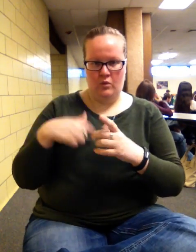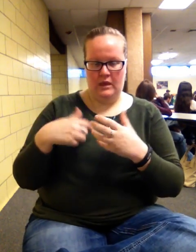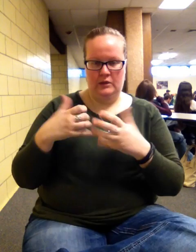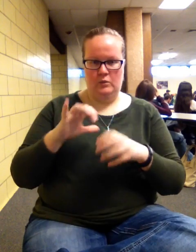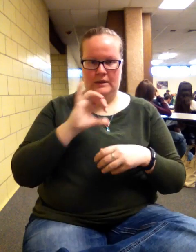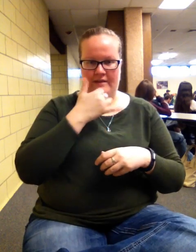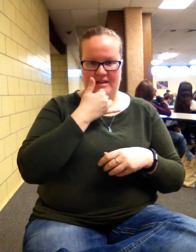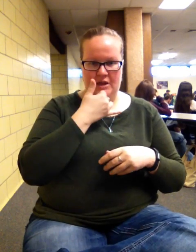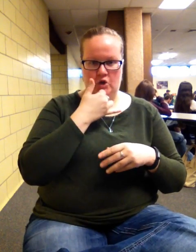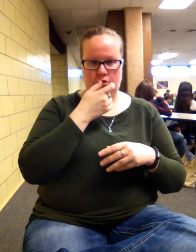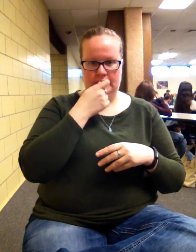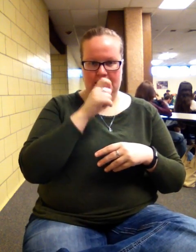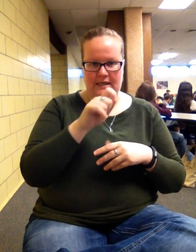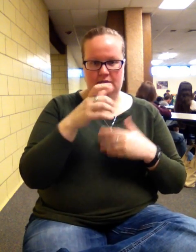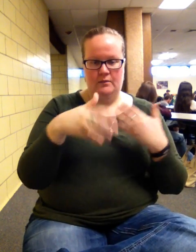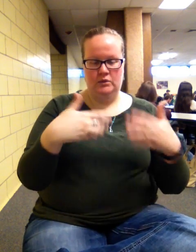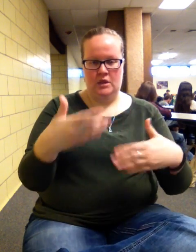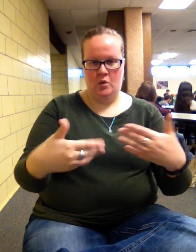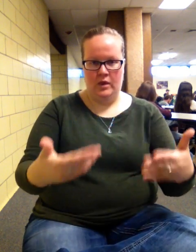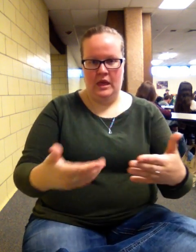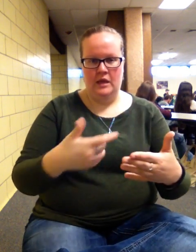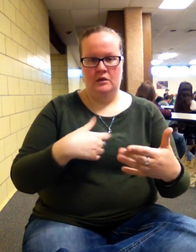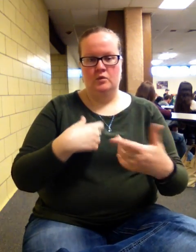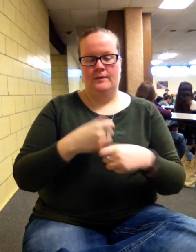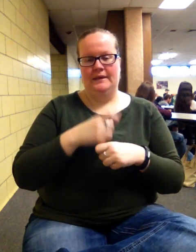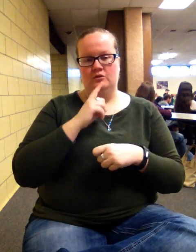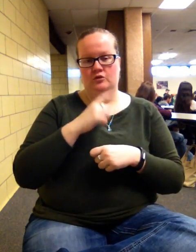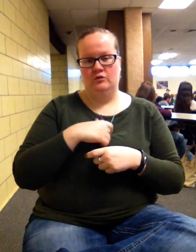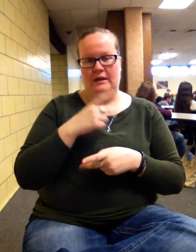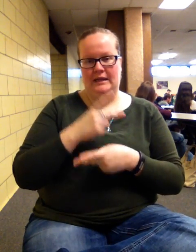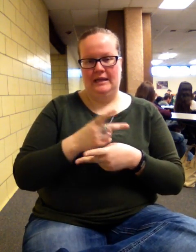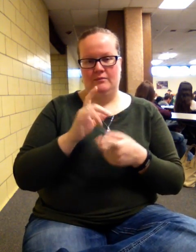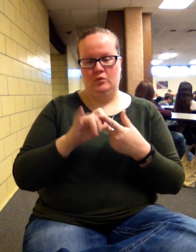the way, so I just kind of make sure that I keep to that format.